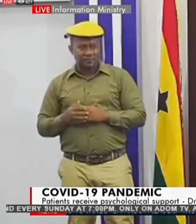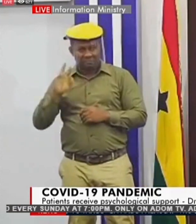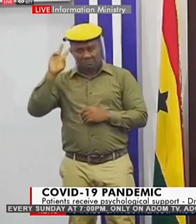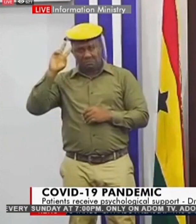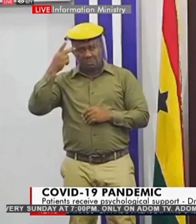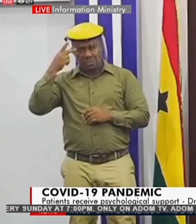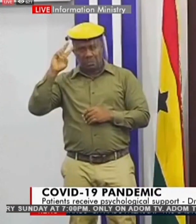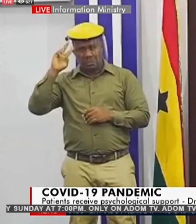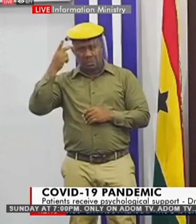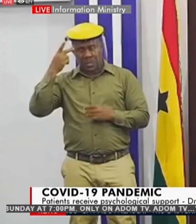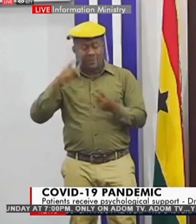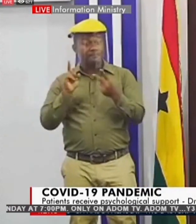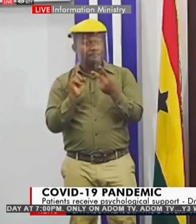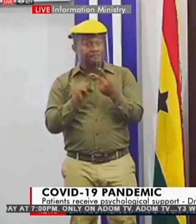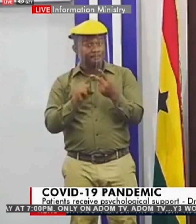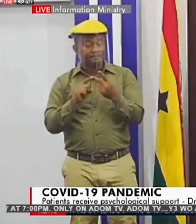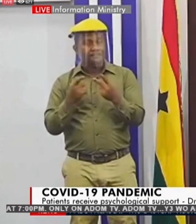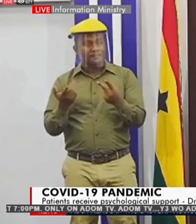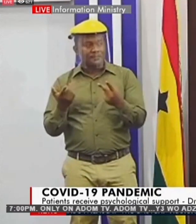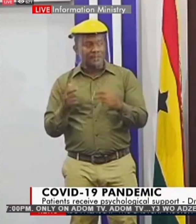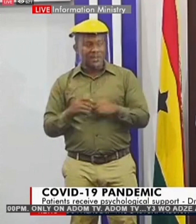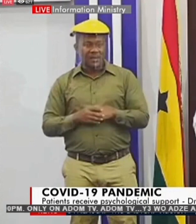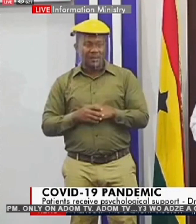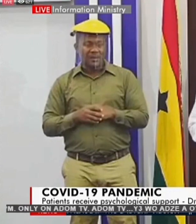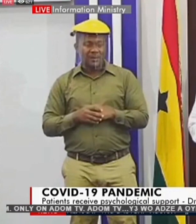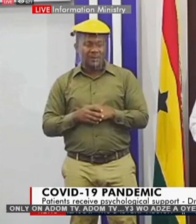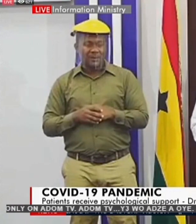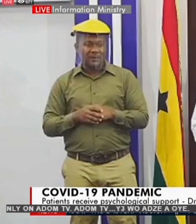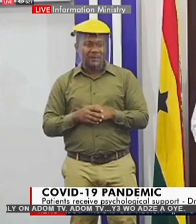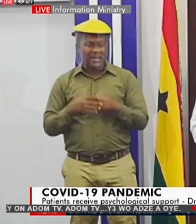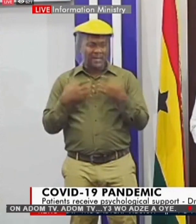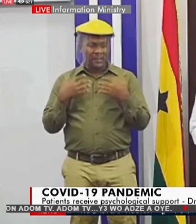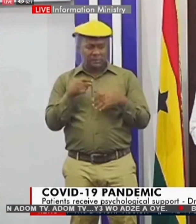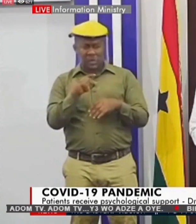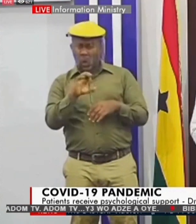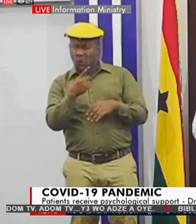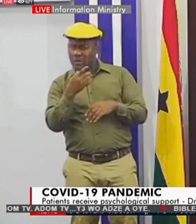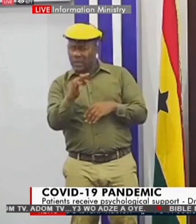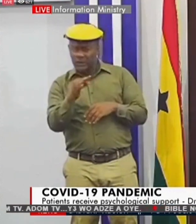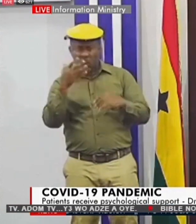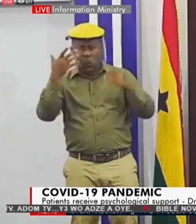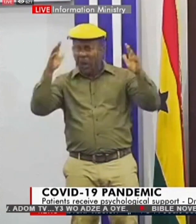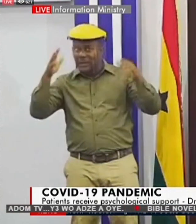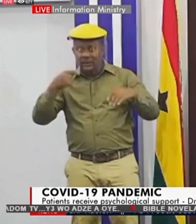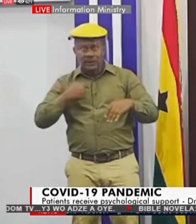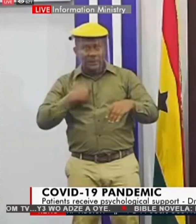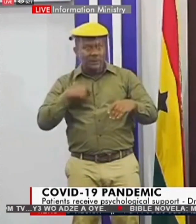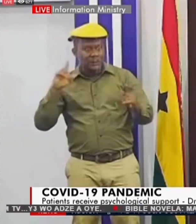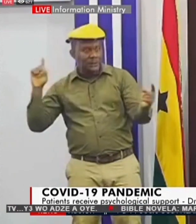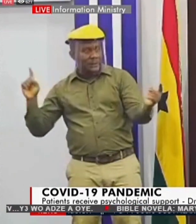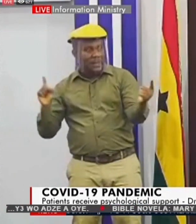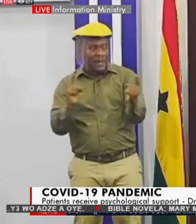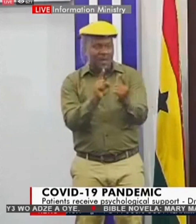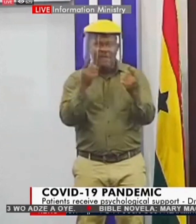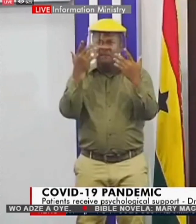fear that is associated with the sickness or the virus, that there's a possibility that if I get to the person, I may